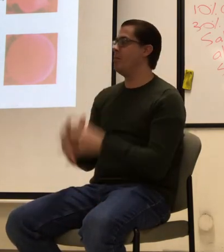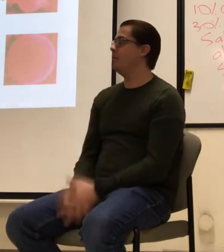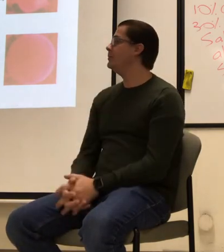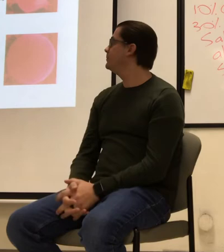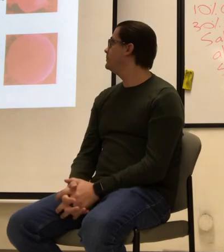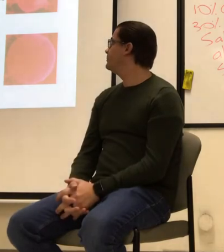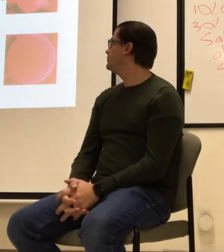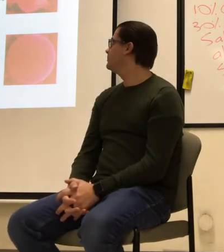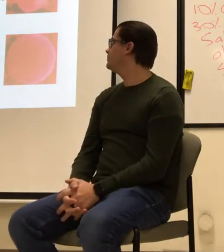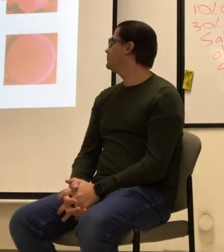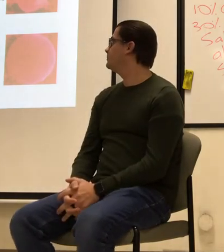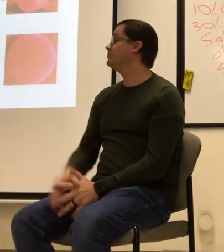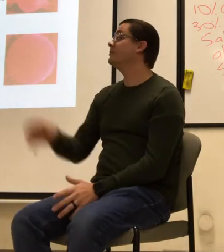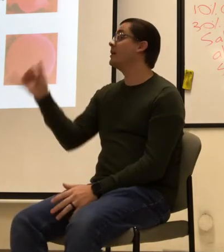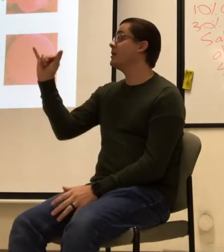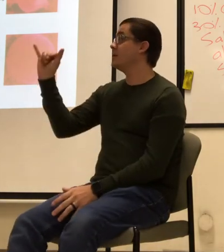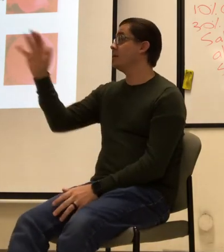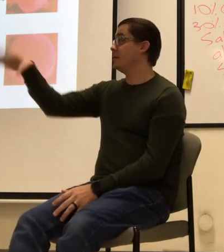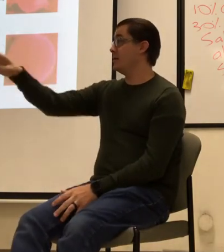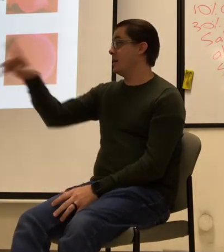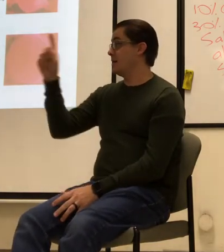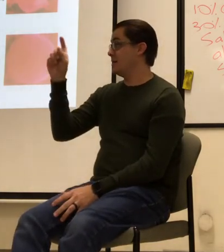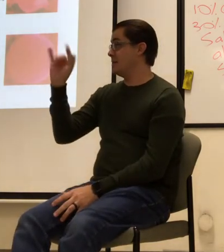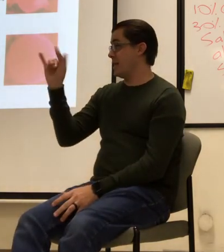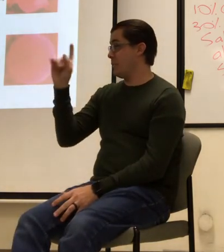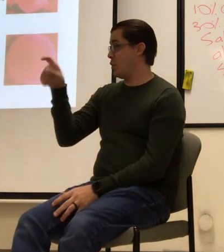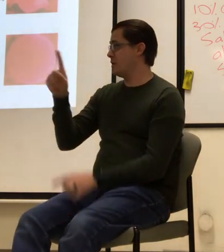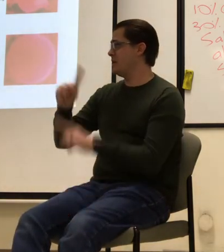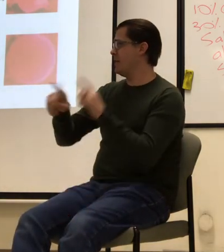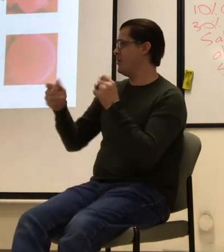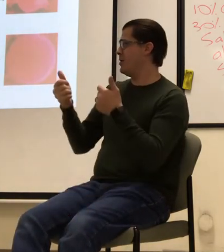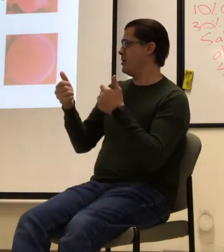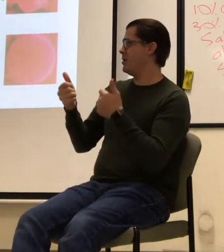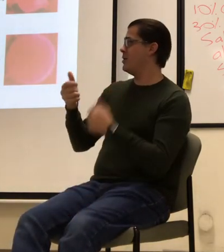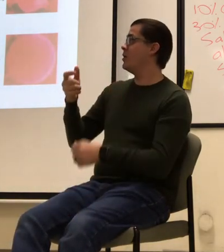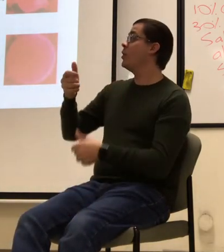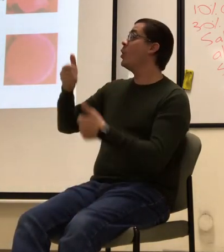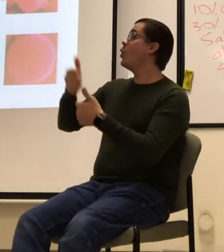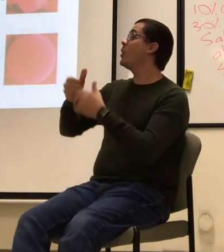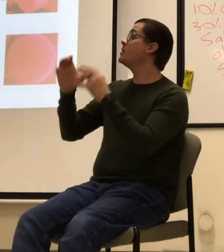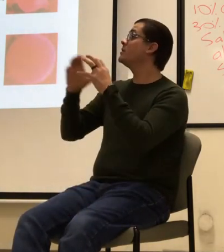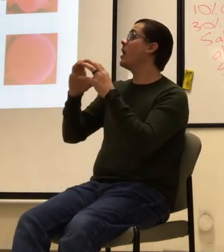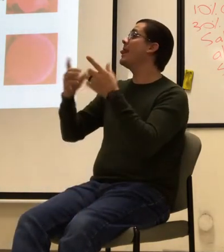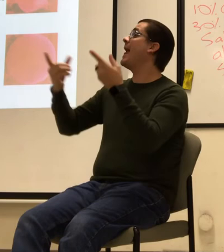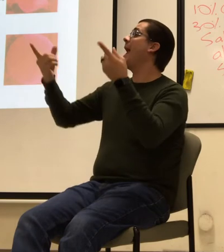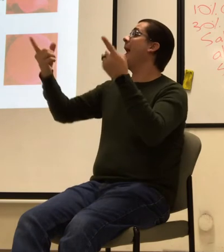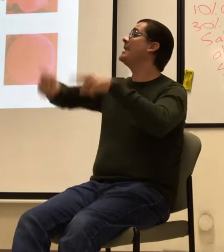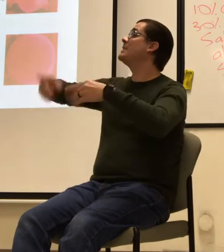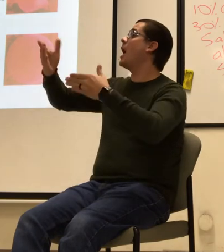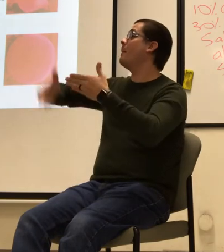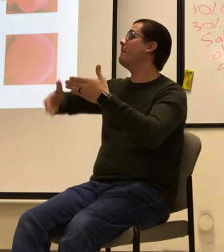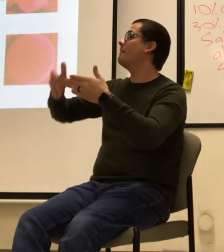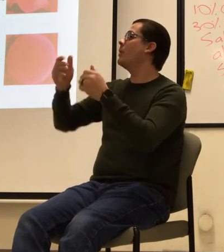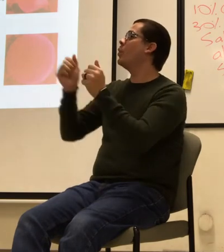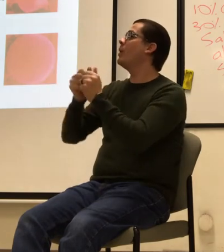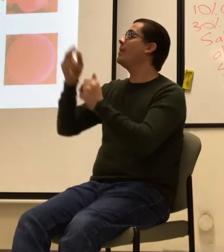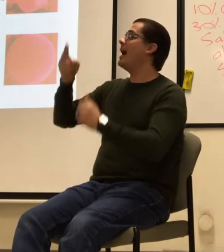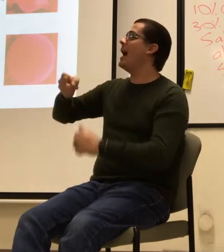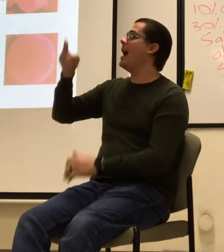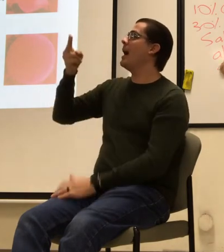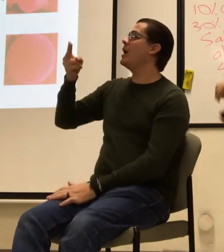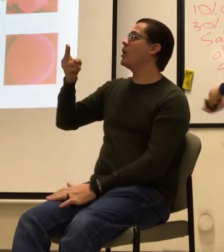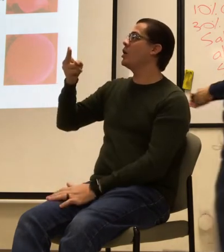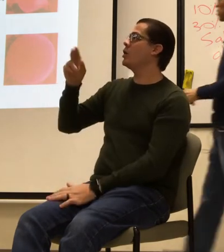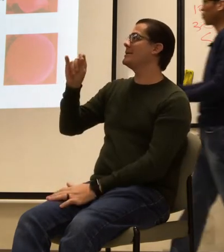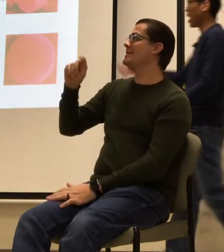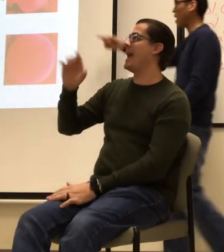Okay, same question phrased differently. Which cell, A or B, ends up with a higher has your static pressure ends